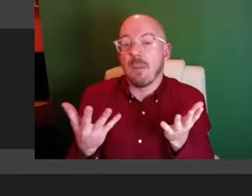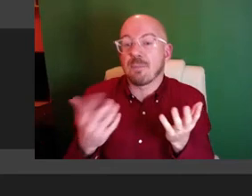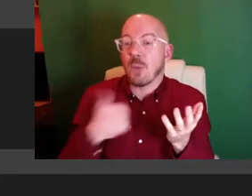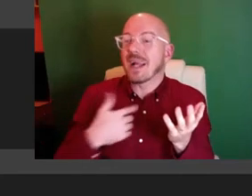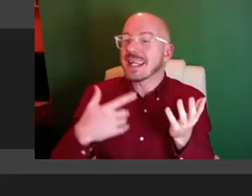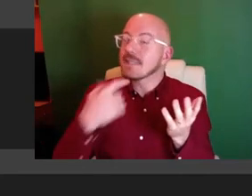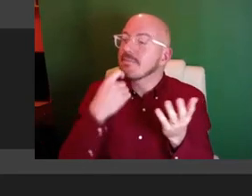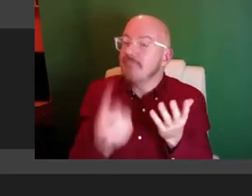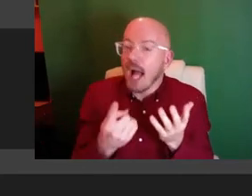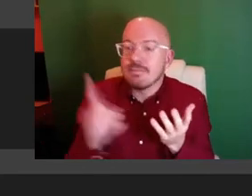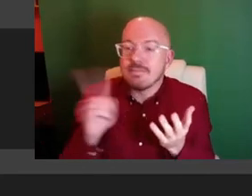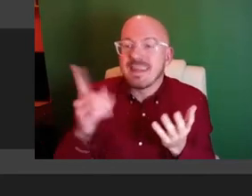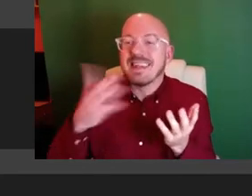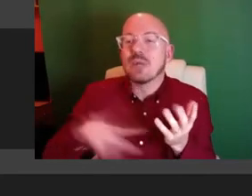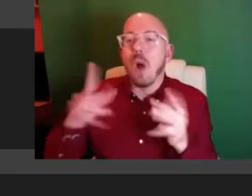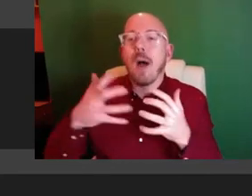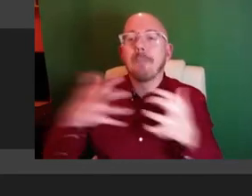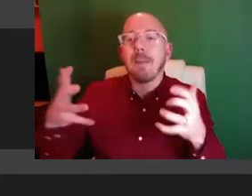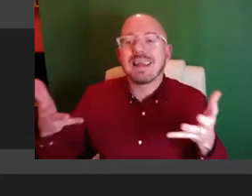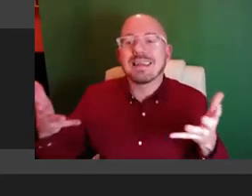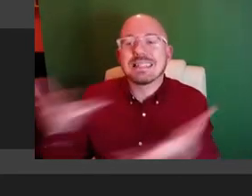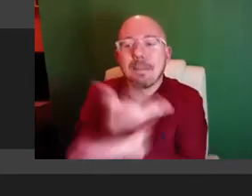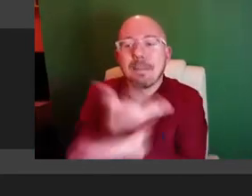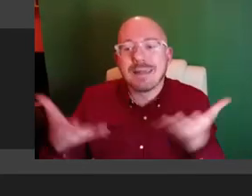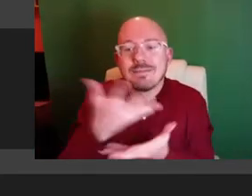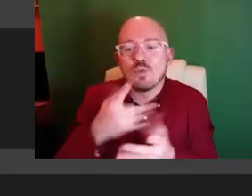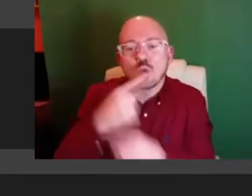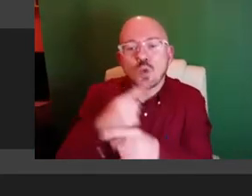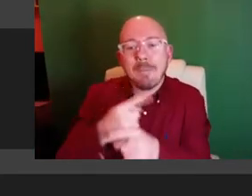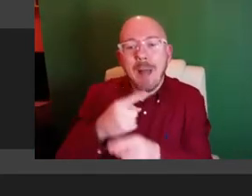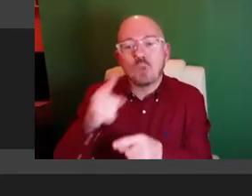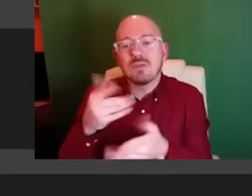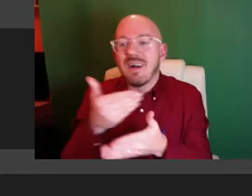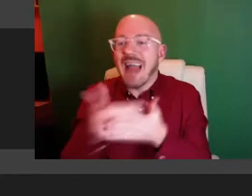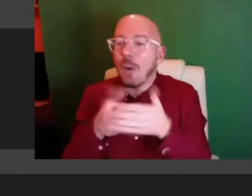overall, this led to 14 recommendations in the report.